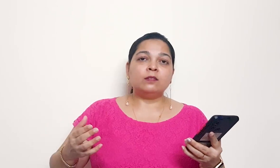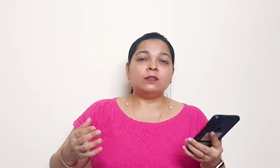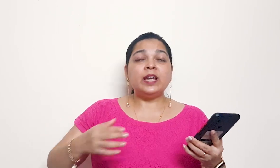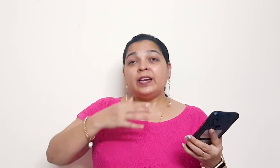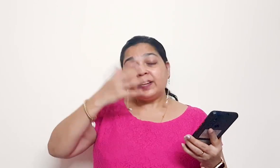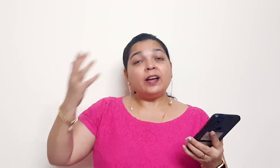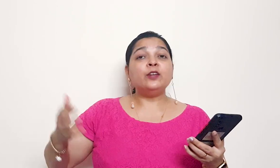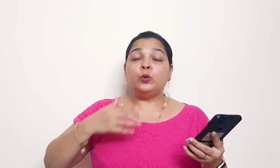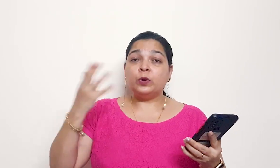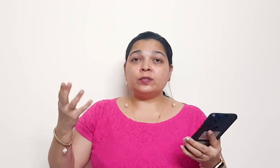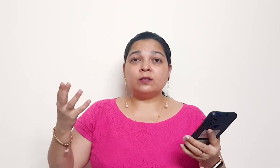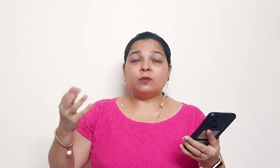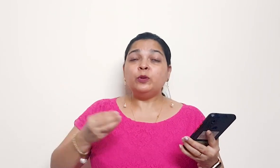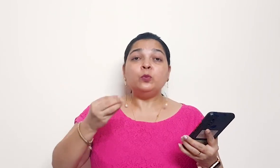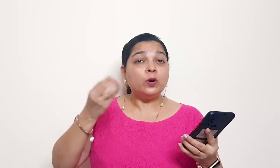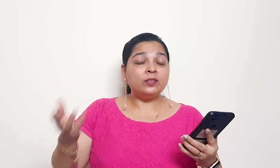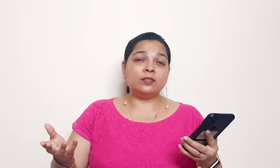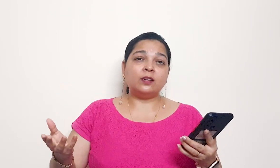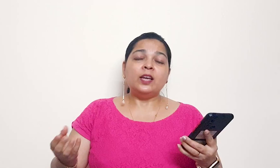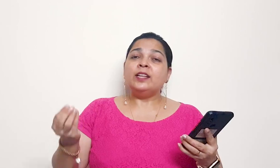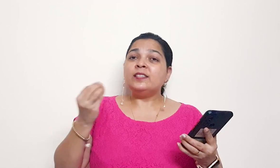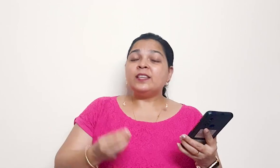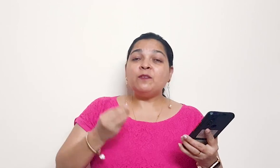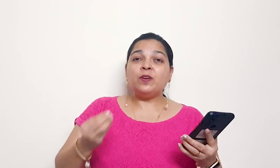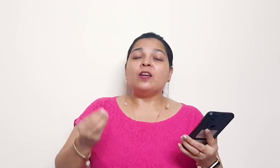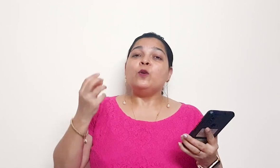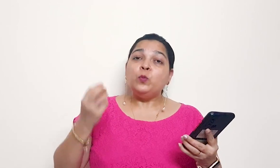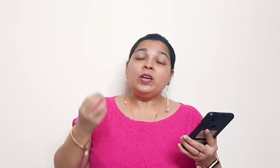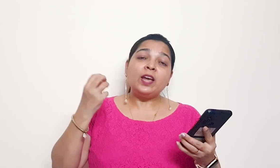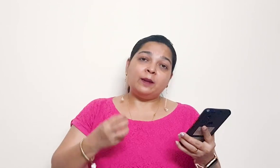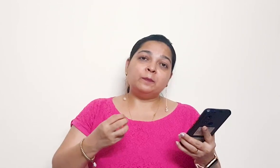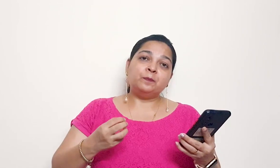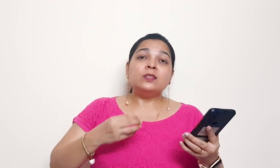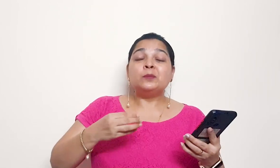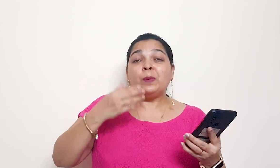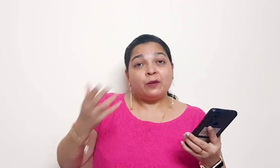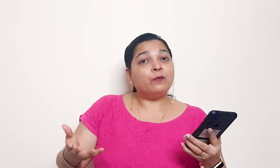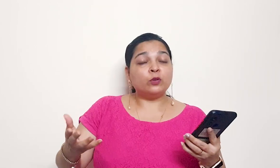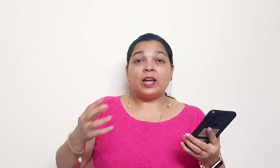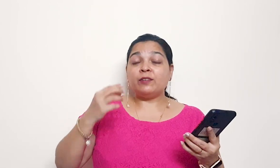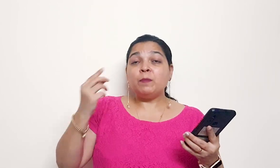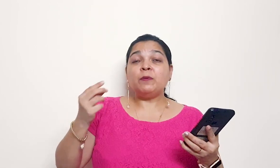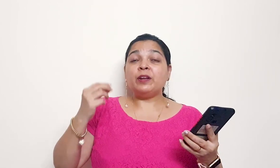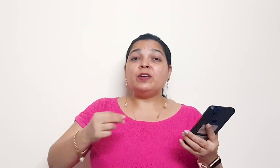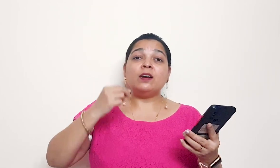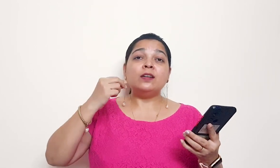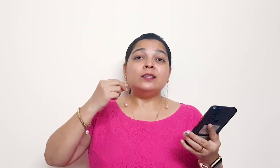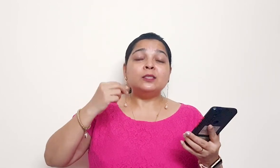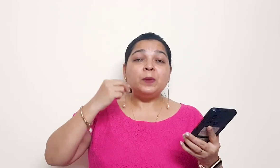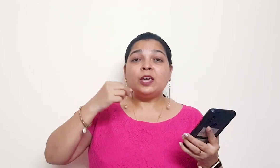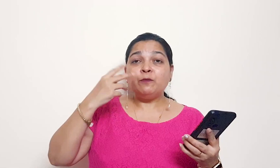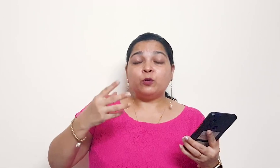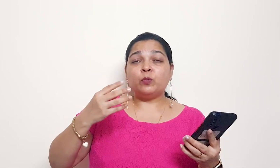created the entire universe with words, in the same way, we can speak forth. And remember, when we